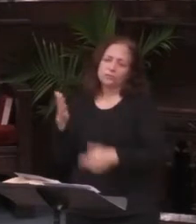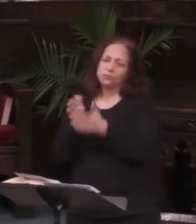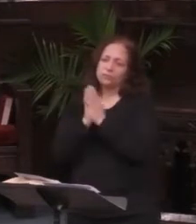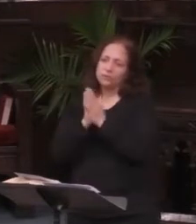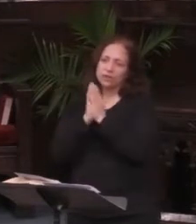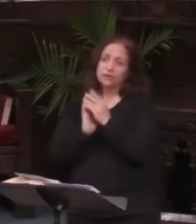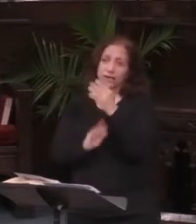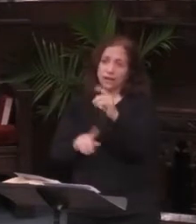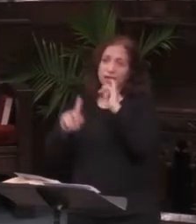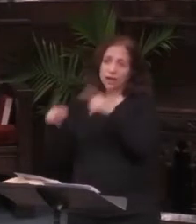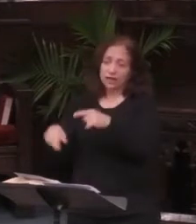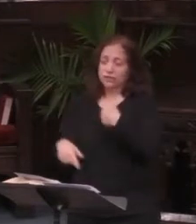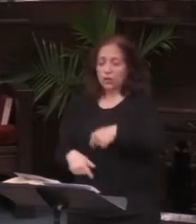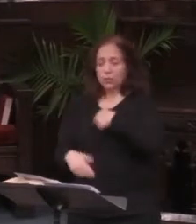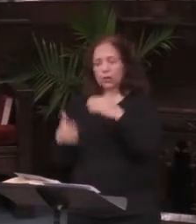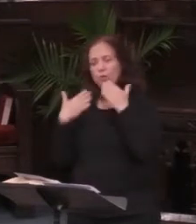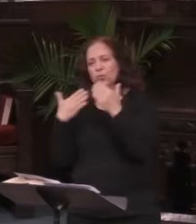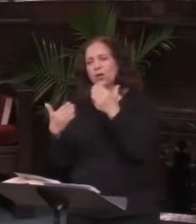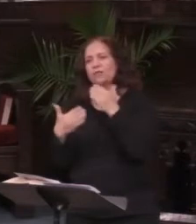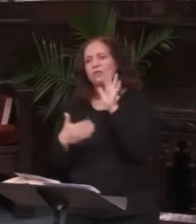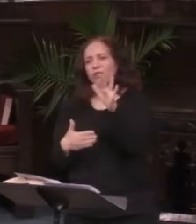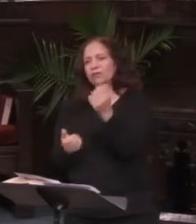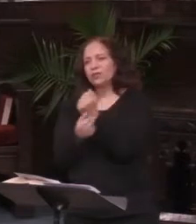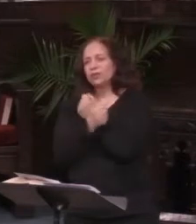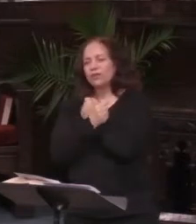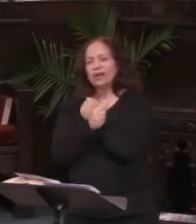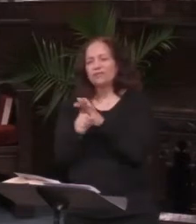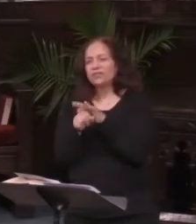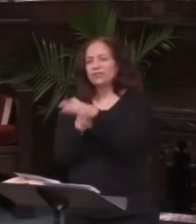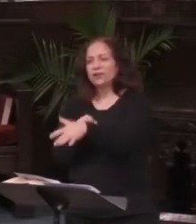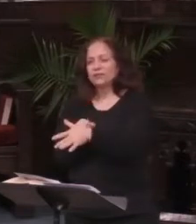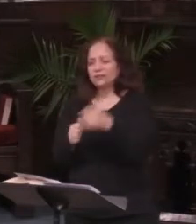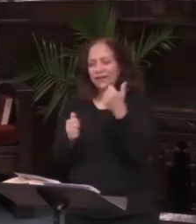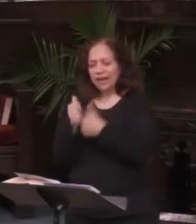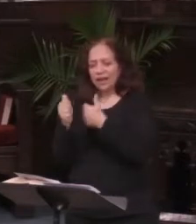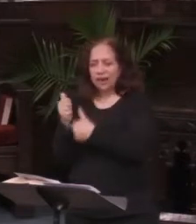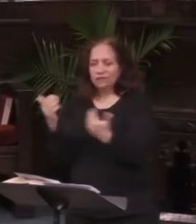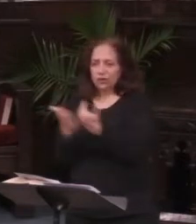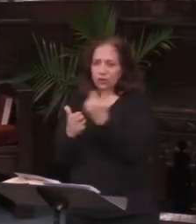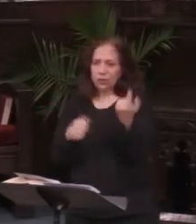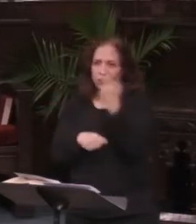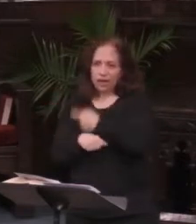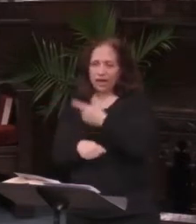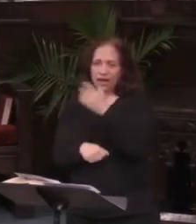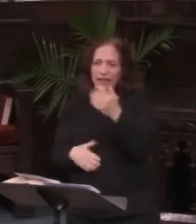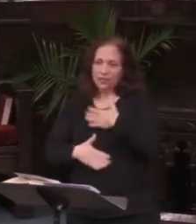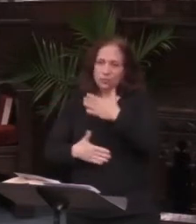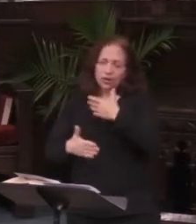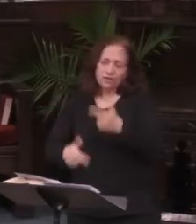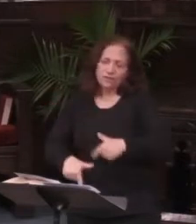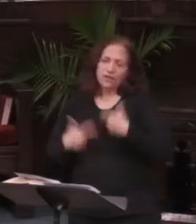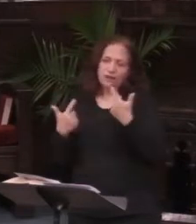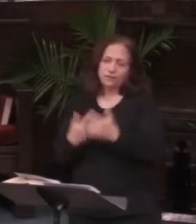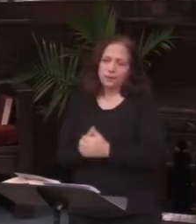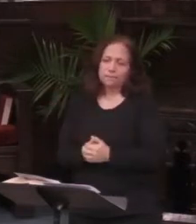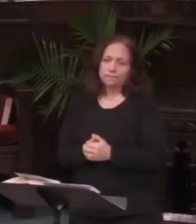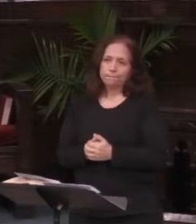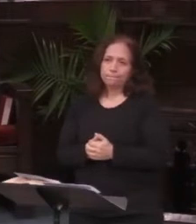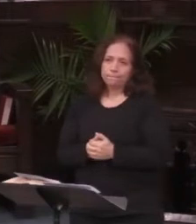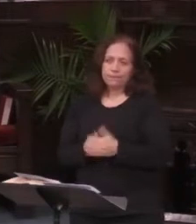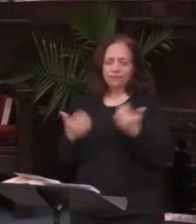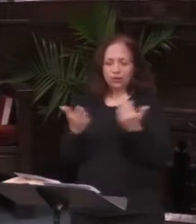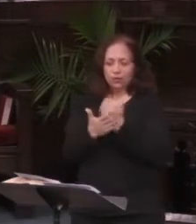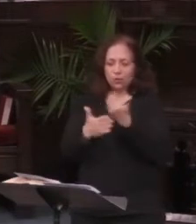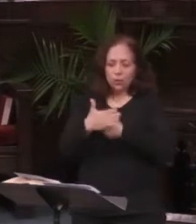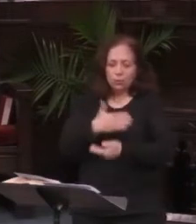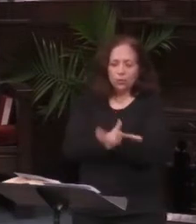For we are grateful for your generosity and love, for each new day, for the breath of life, for new birth